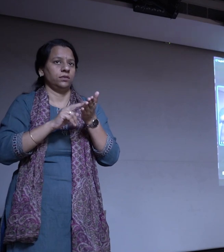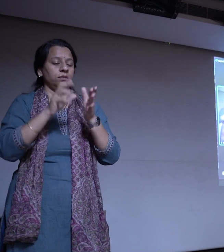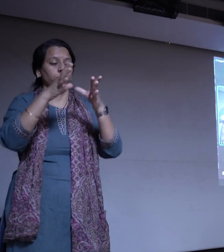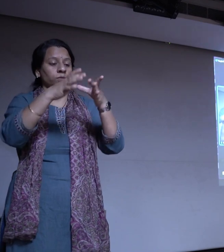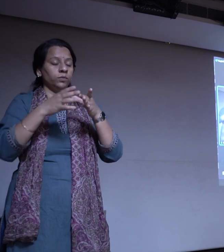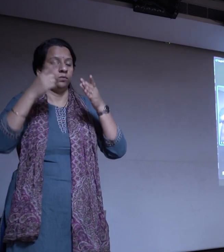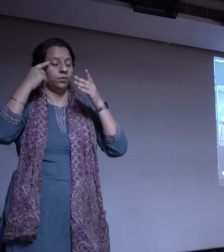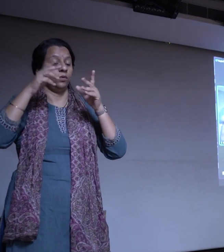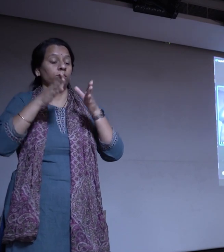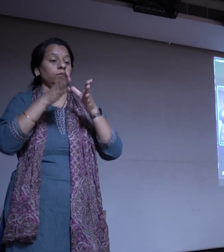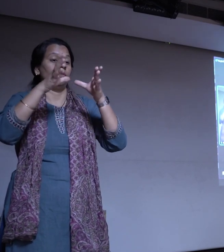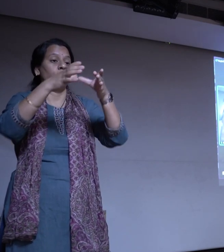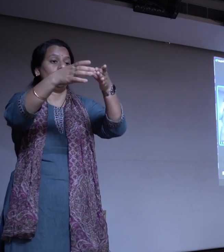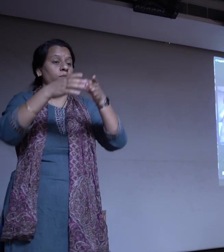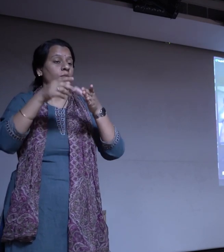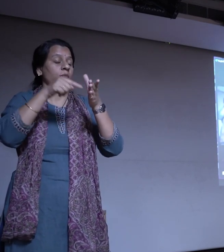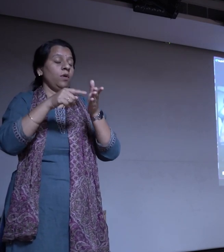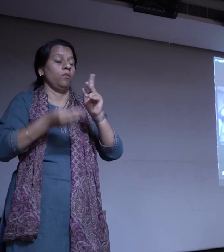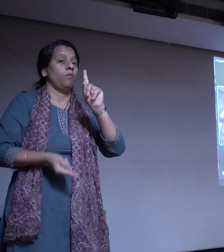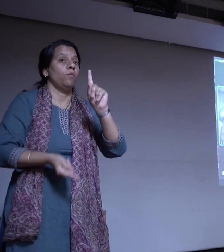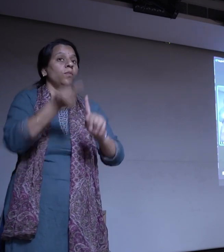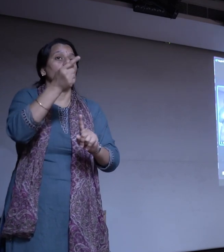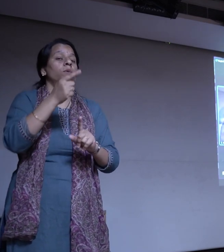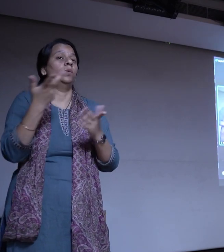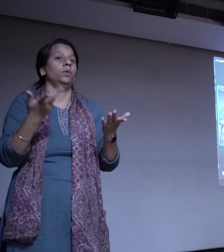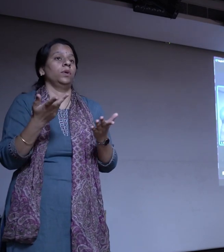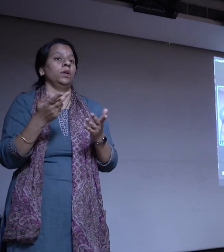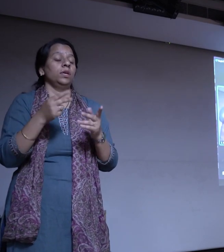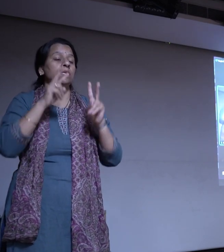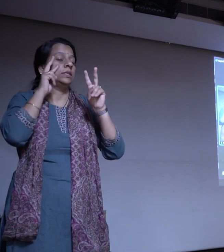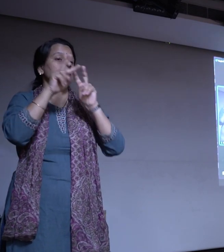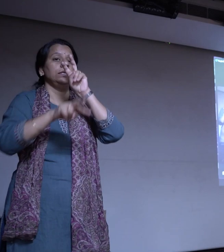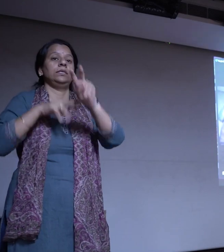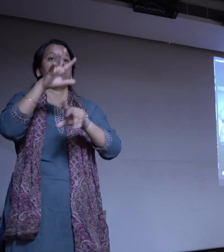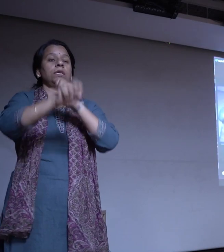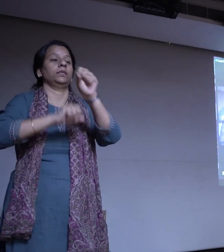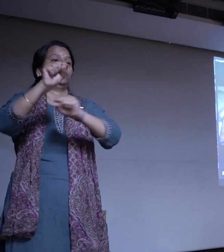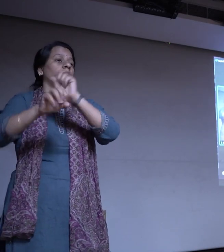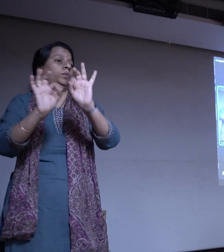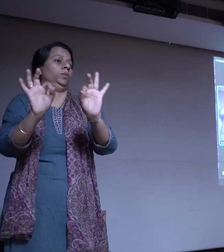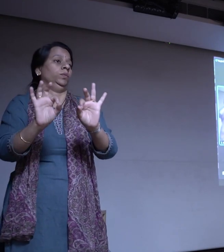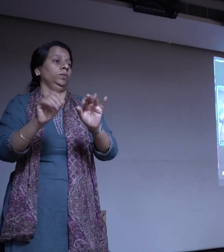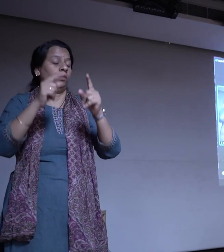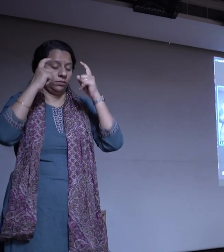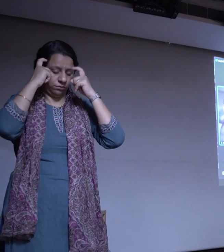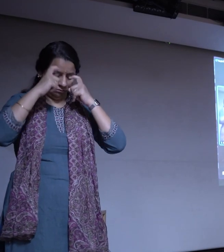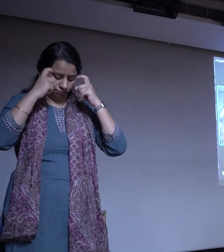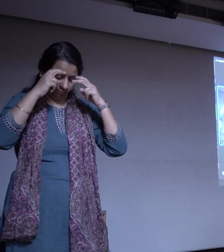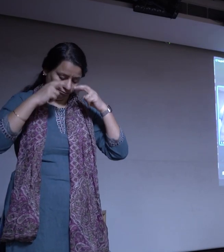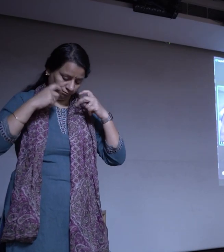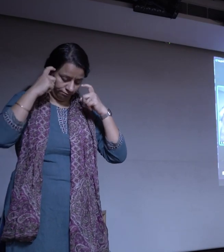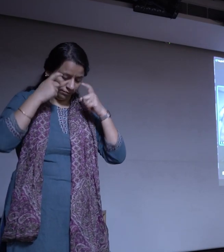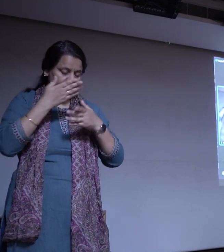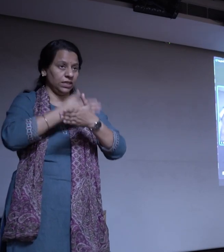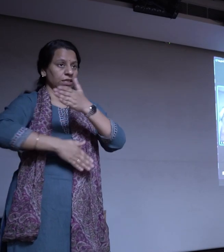categorization here and most of it is invisible except Down syndrome probably